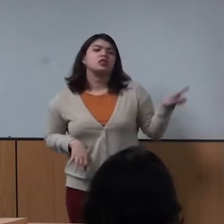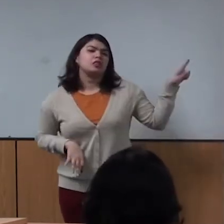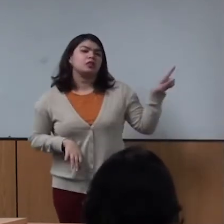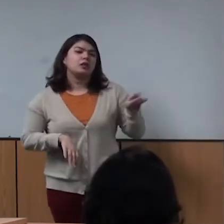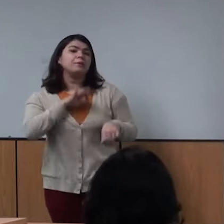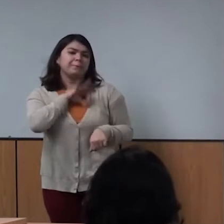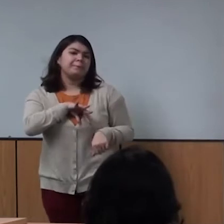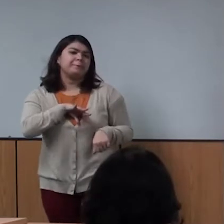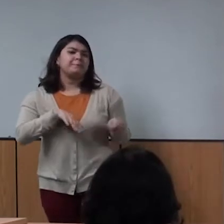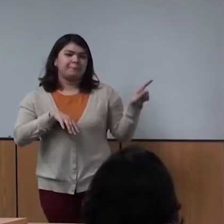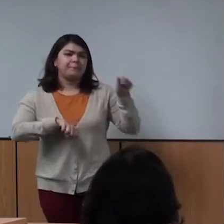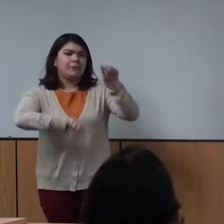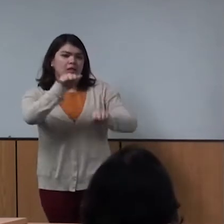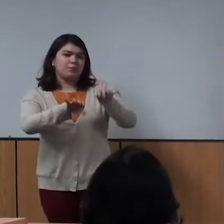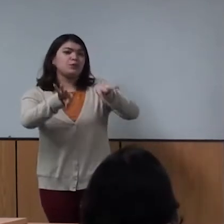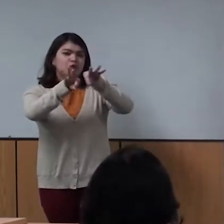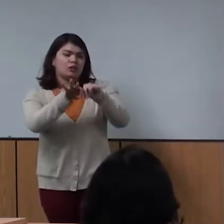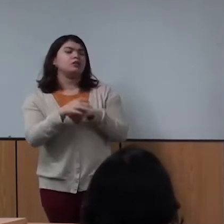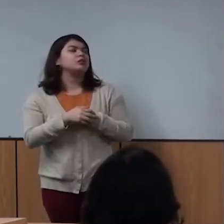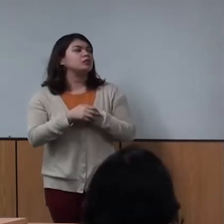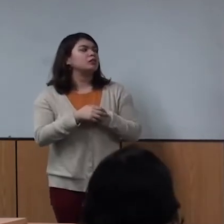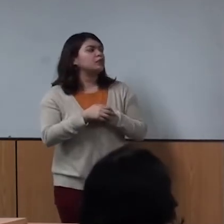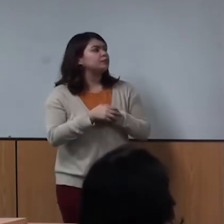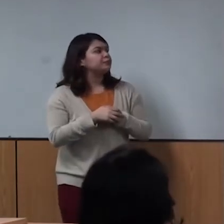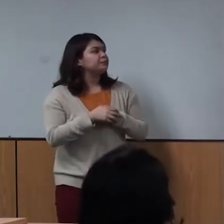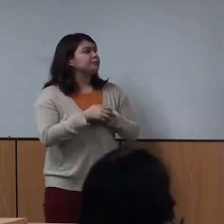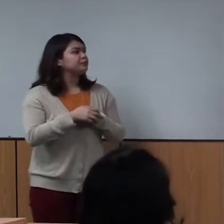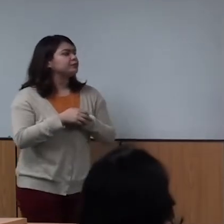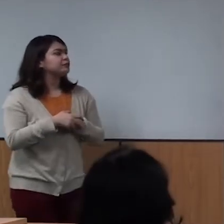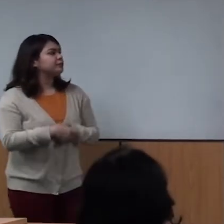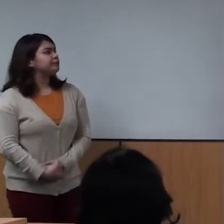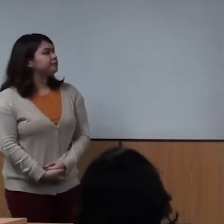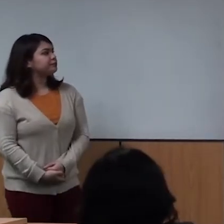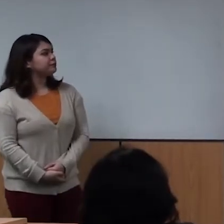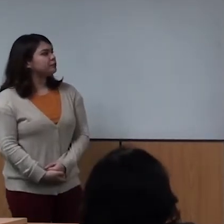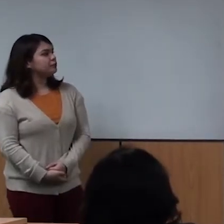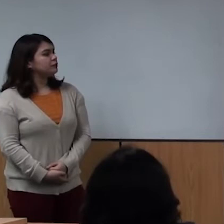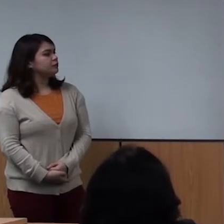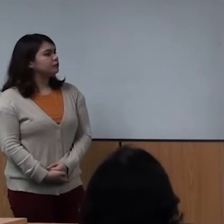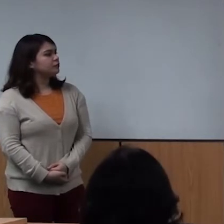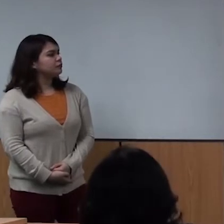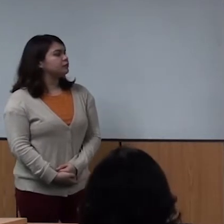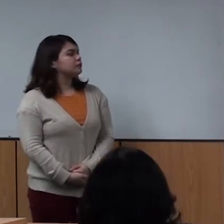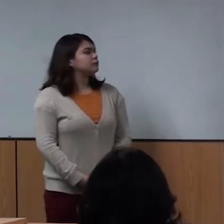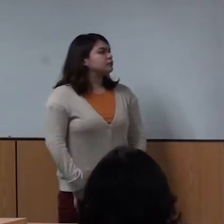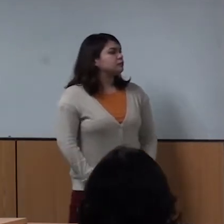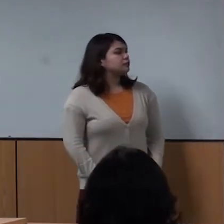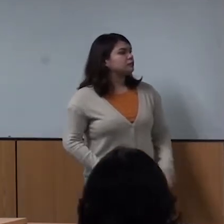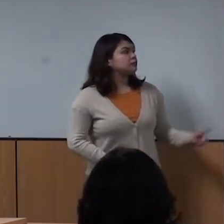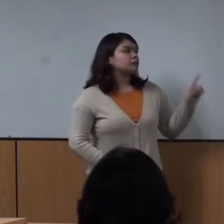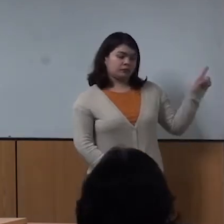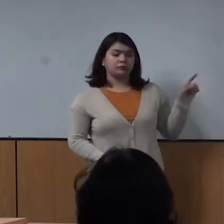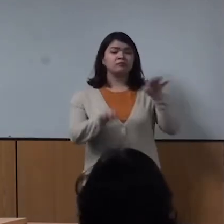one benefit of assessment, of using assessment as learning. So meaning, it's very important